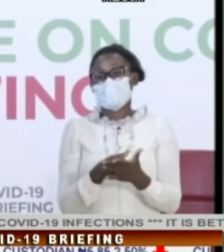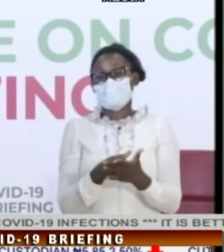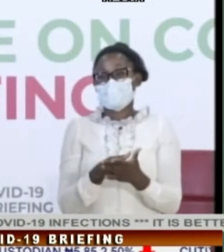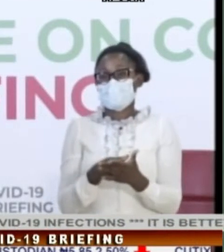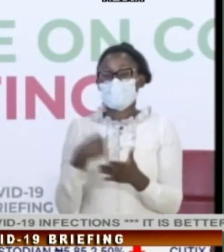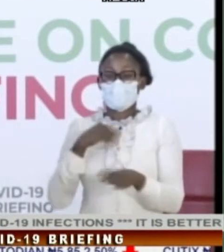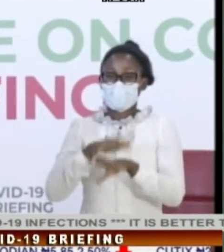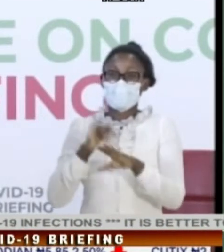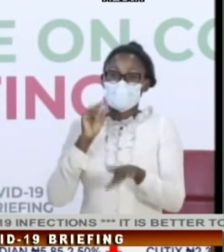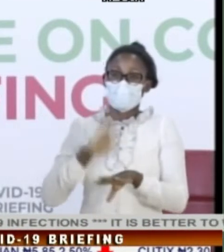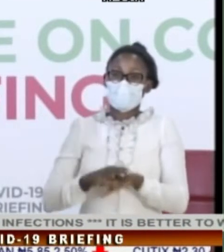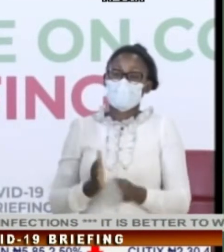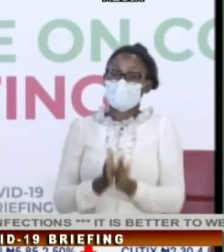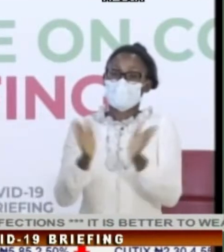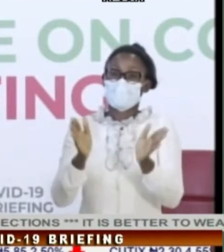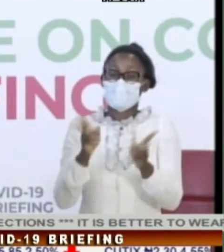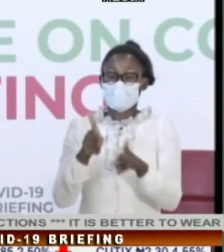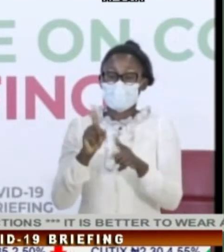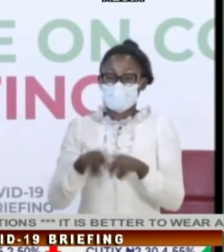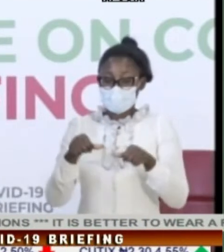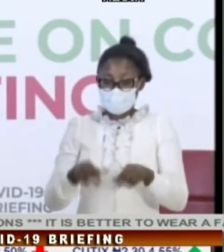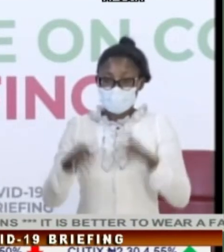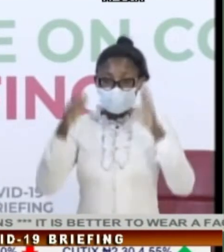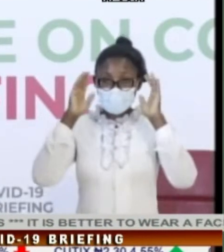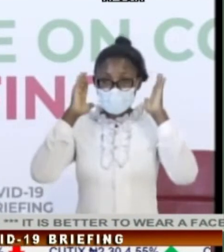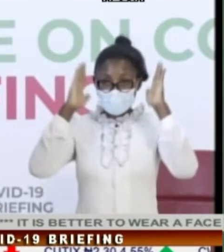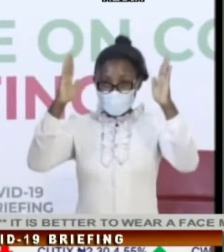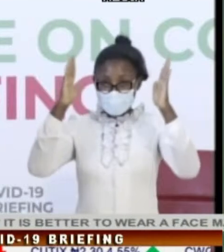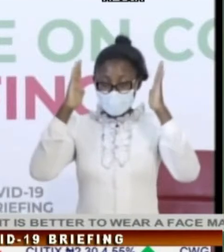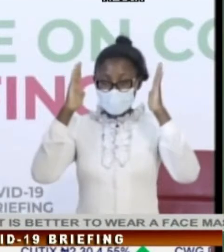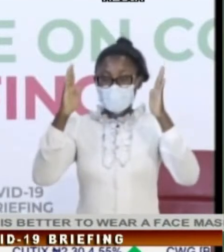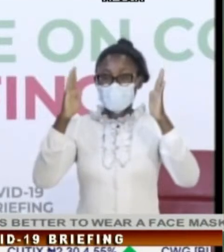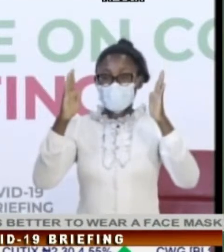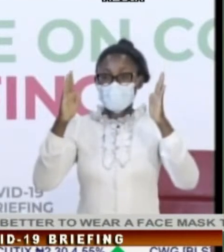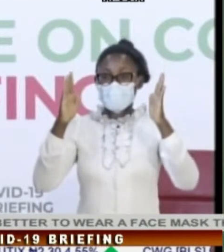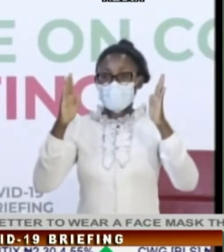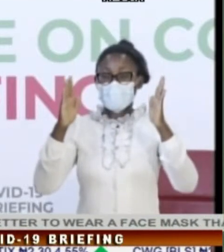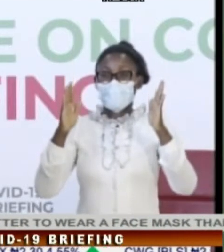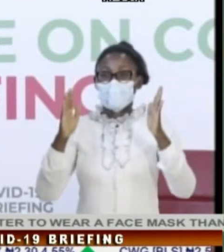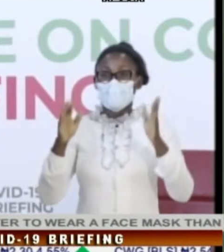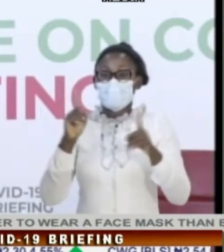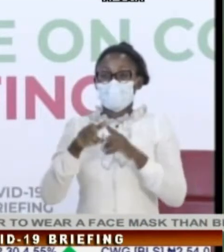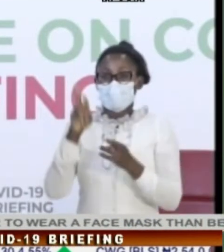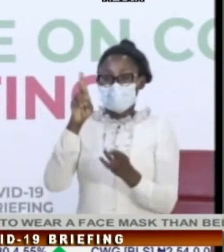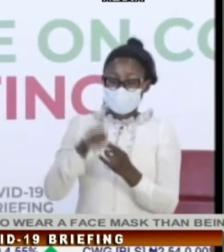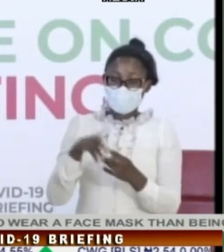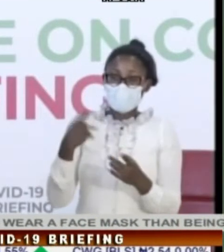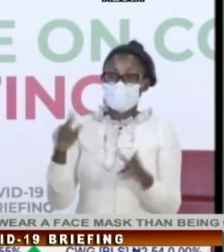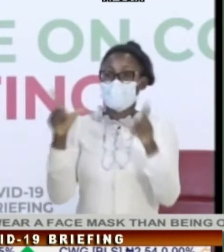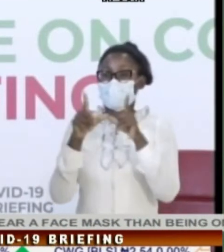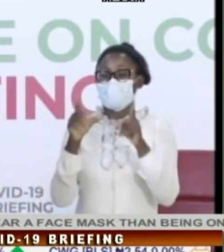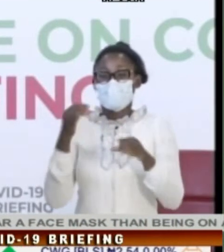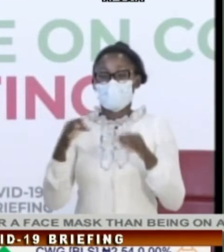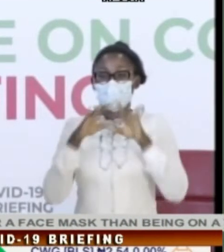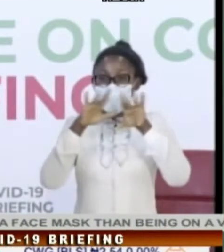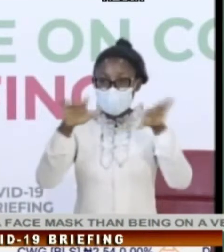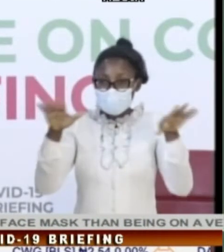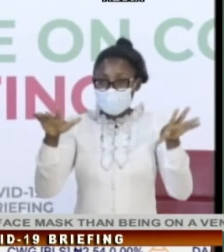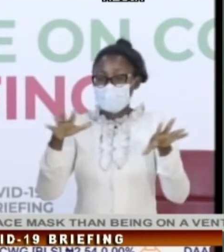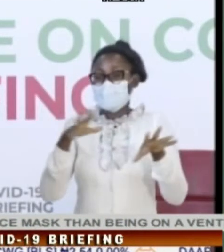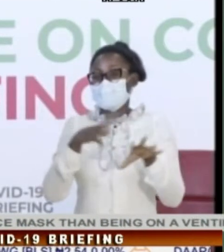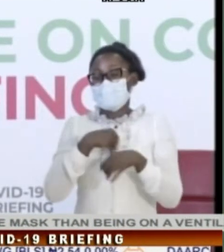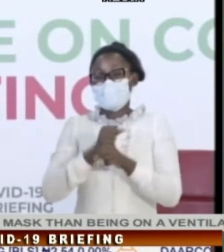We call on the general public to remain focused on the drive to reduce the level of infection and